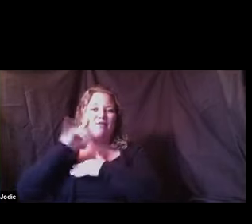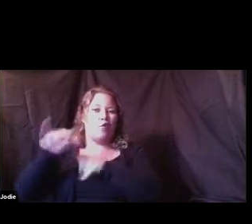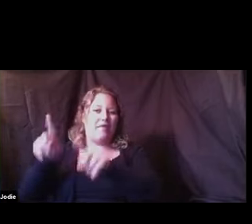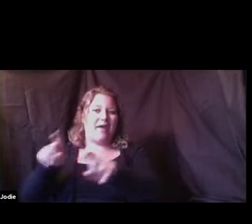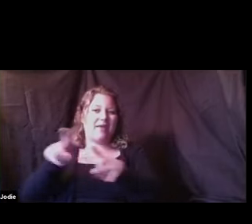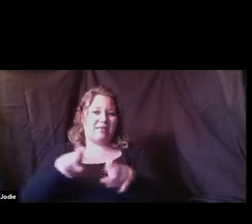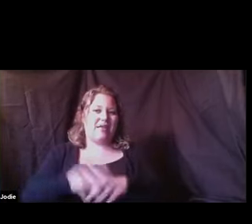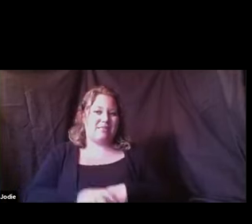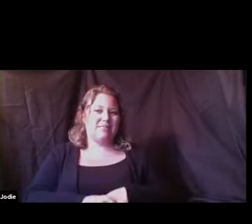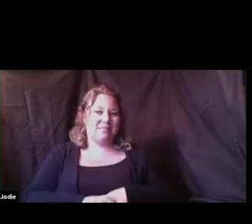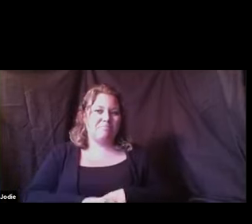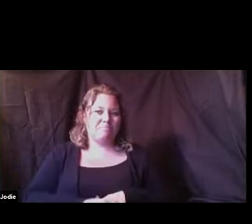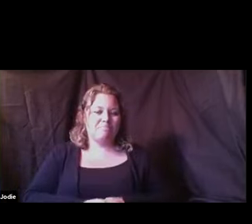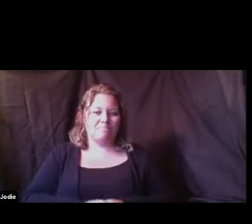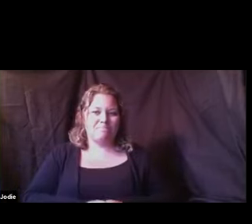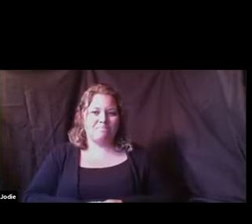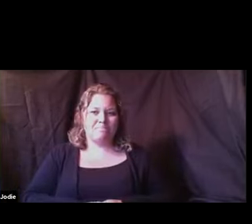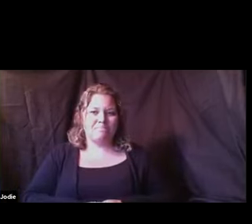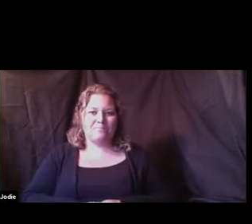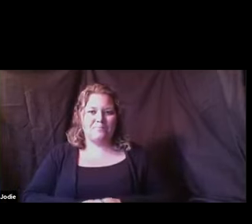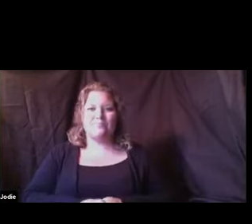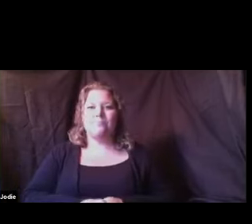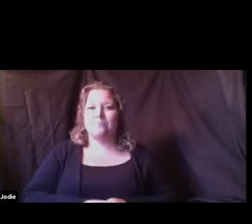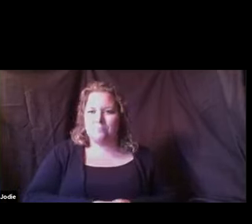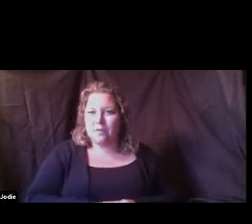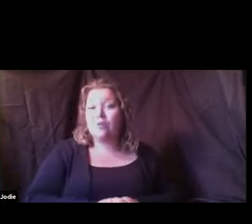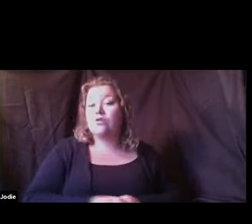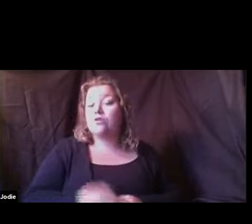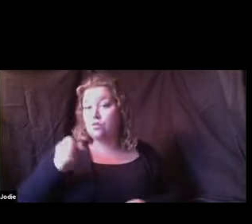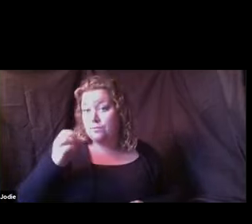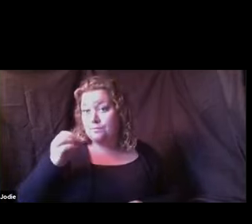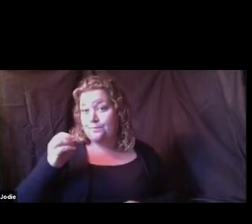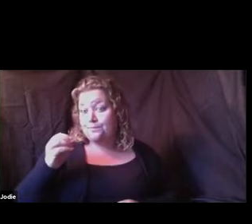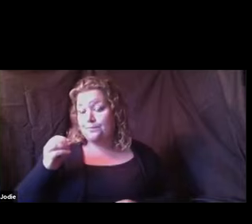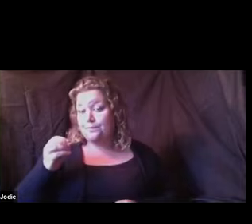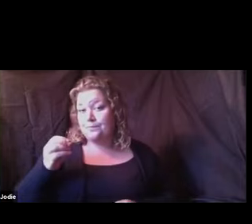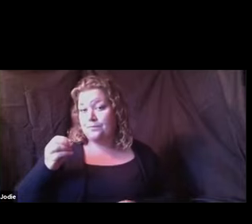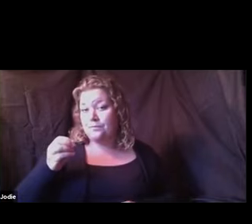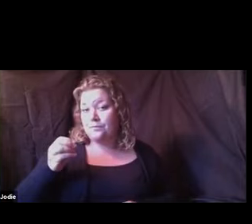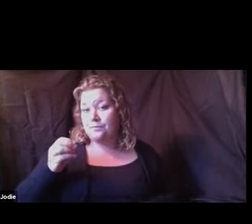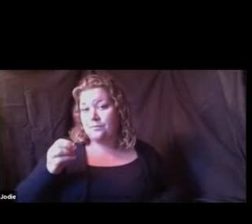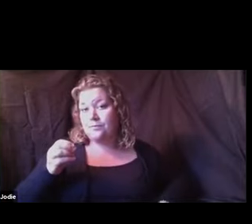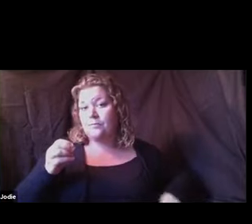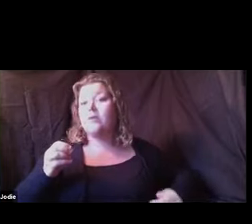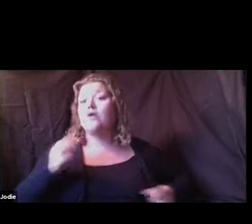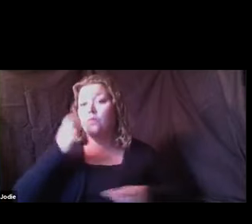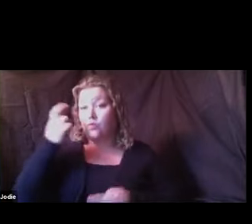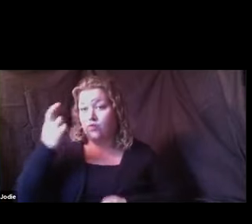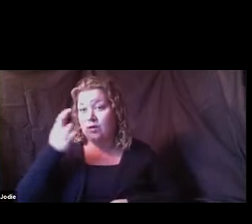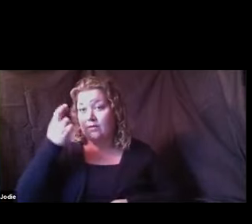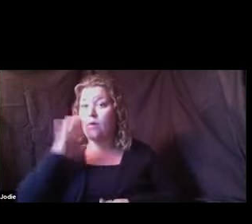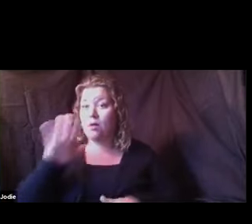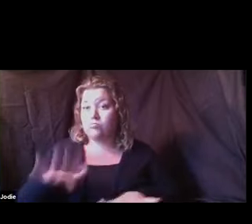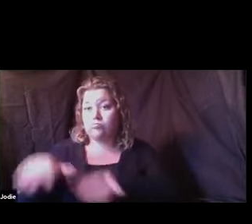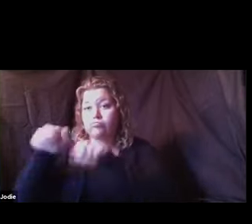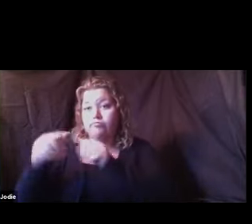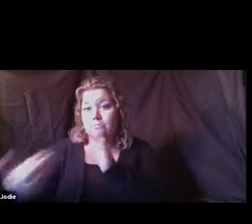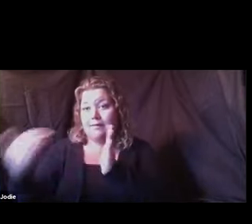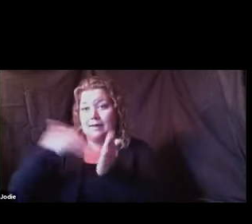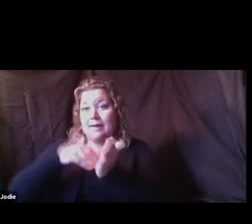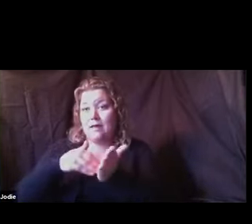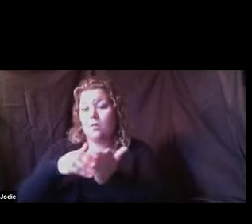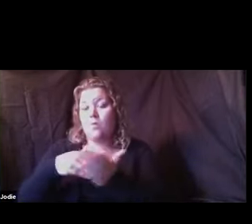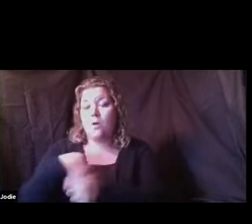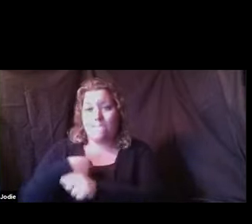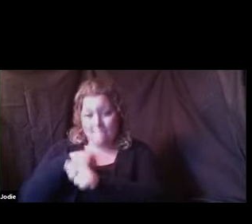like these testing sites. So predominantly it is because we want to